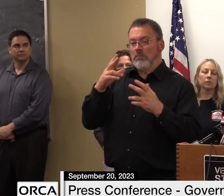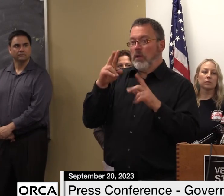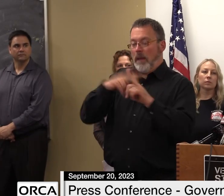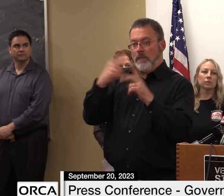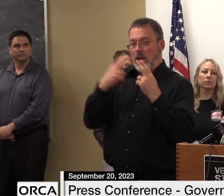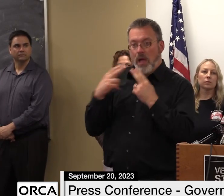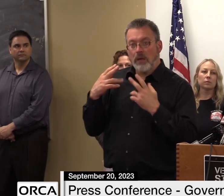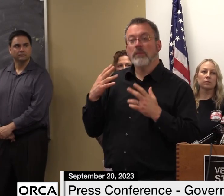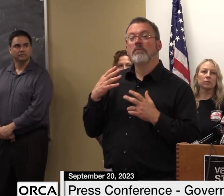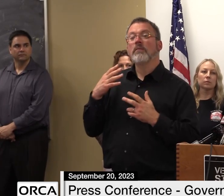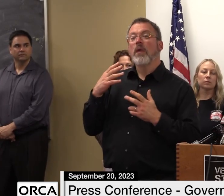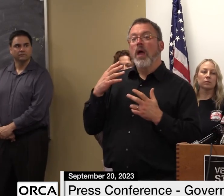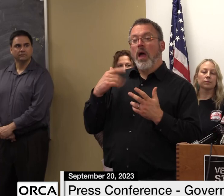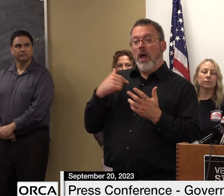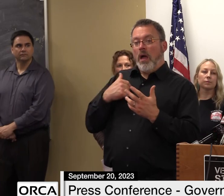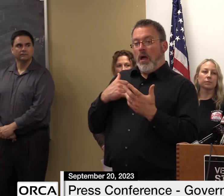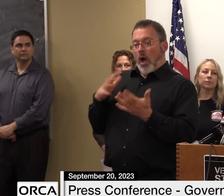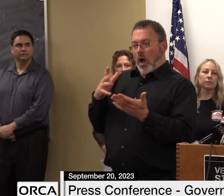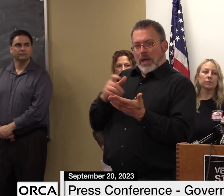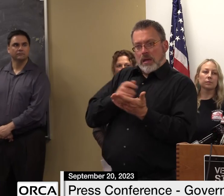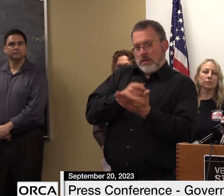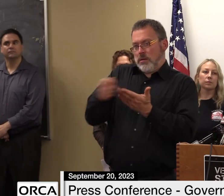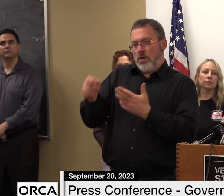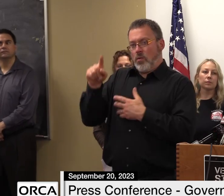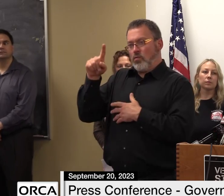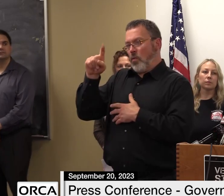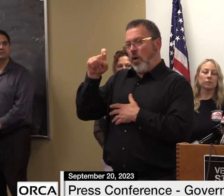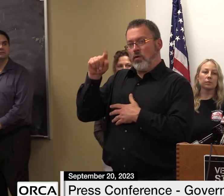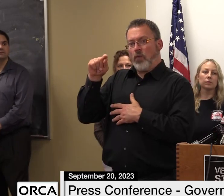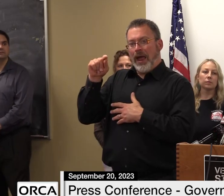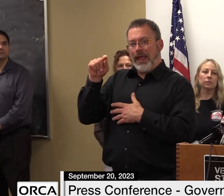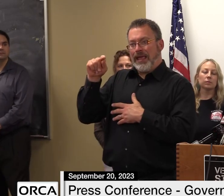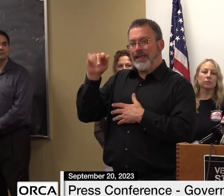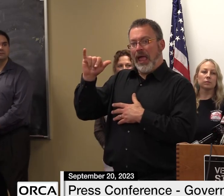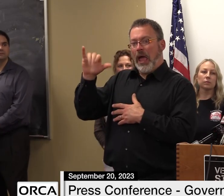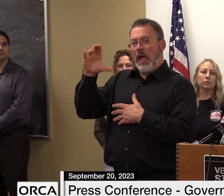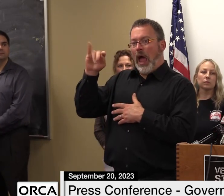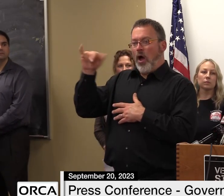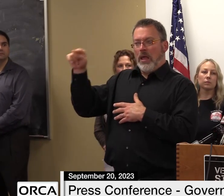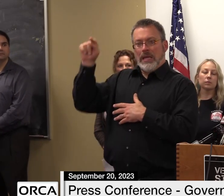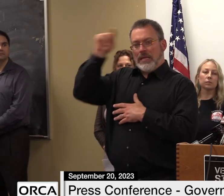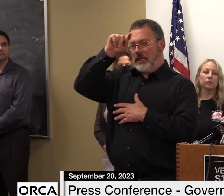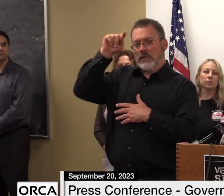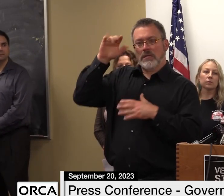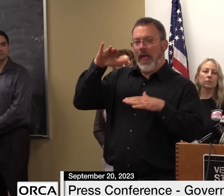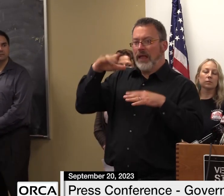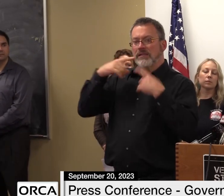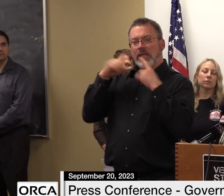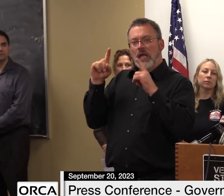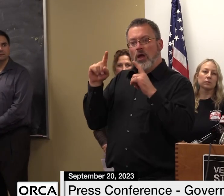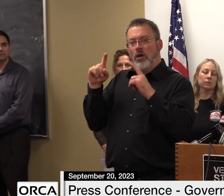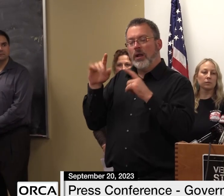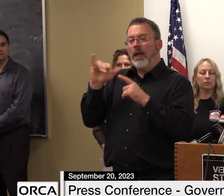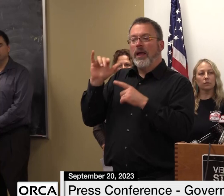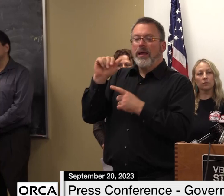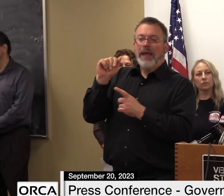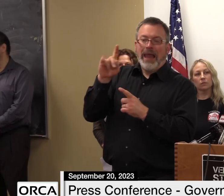them are from residents in counties that are not declared, Addison, et cetera.